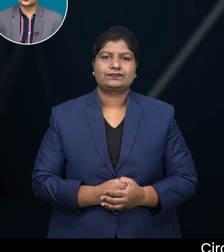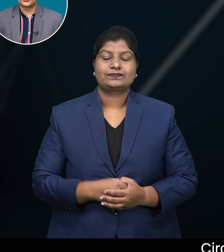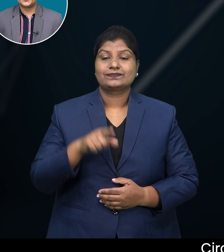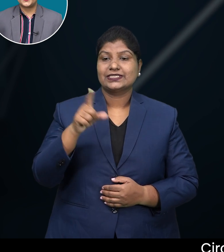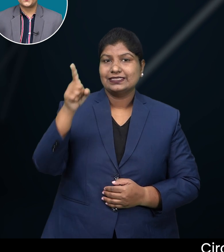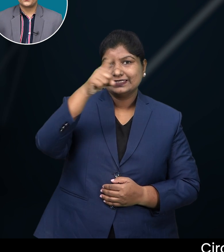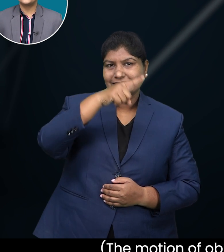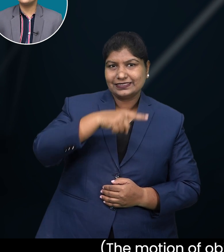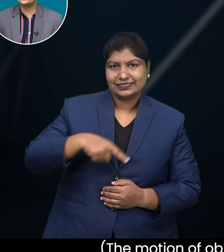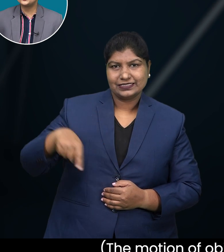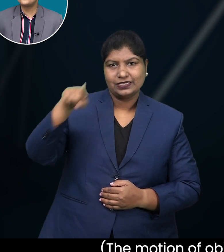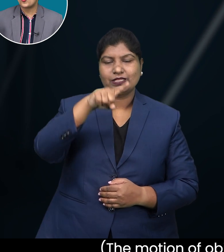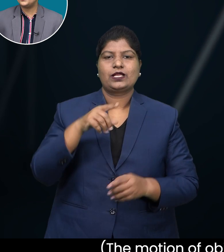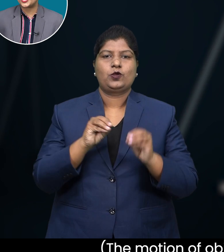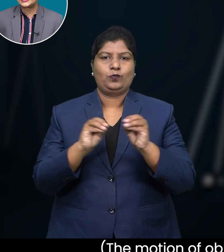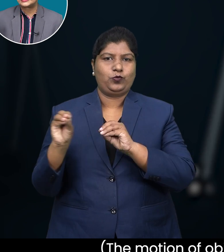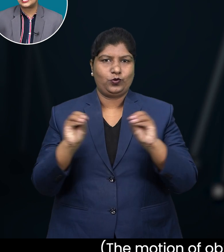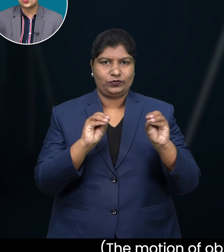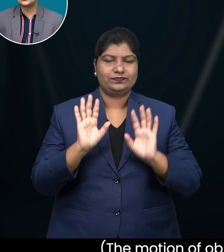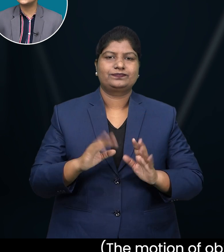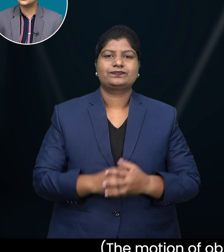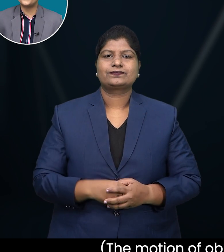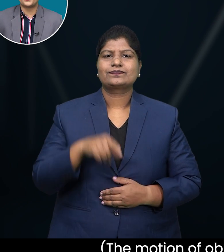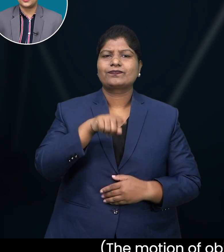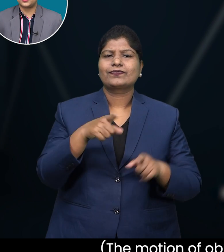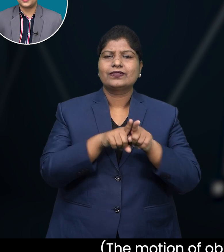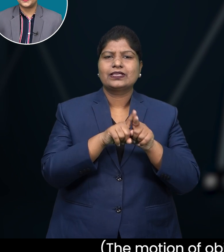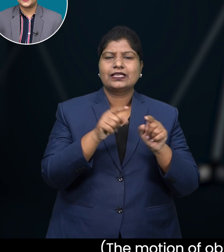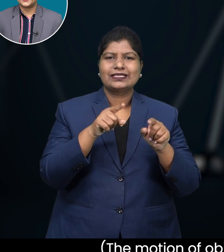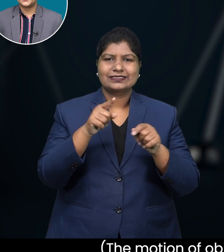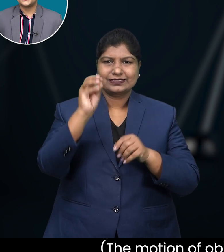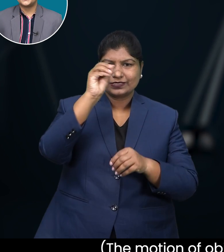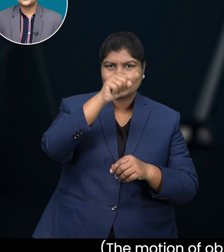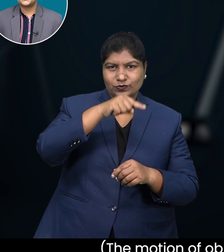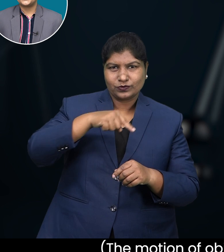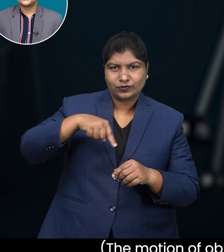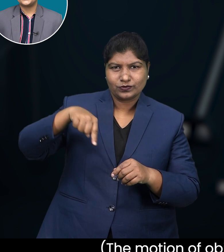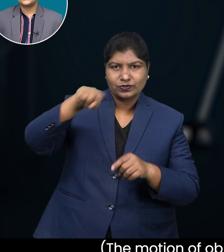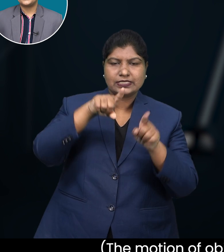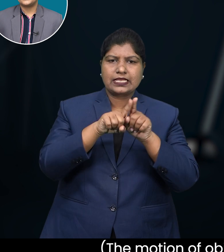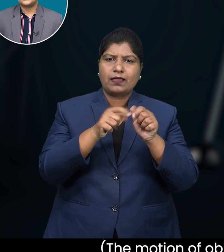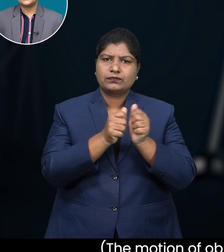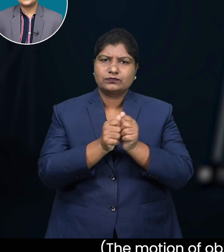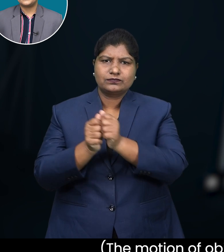Circular motion. The motion of objects along a curved path.